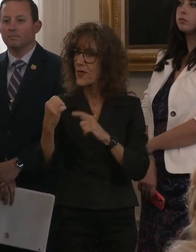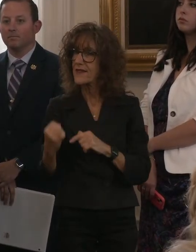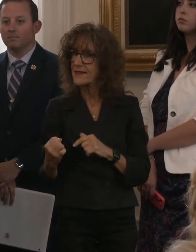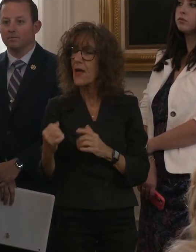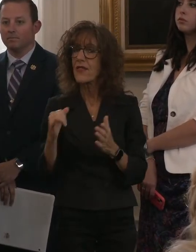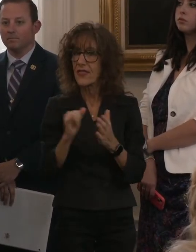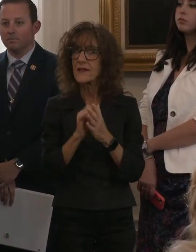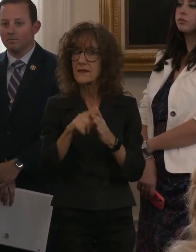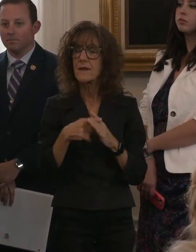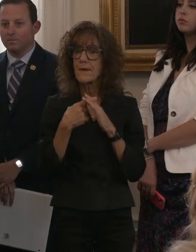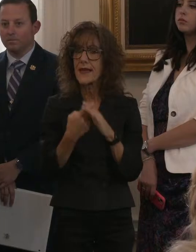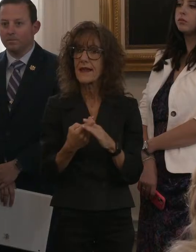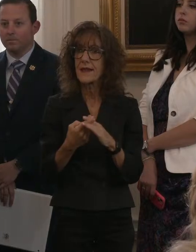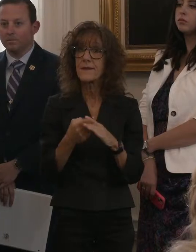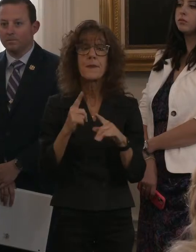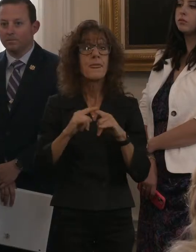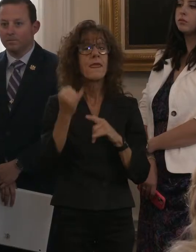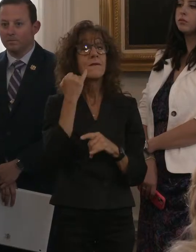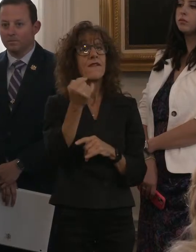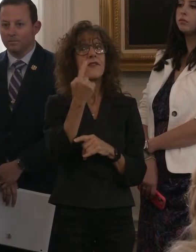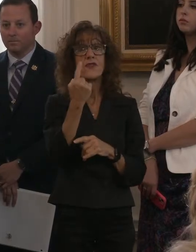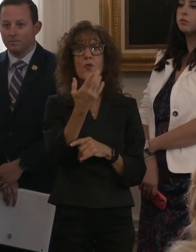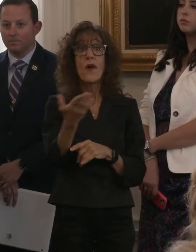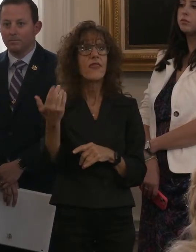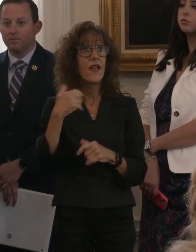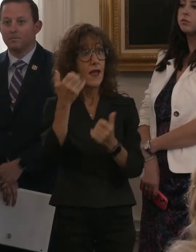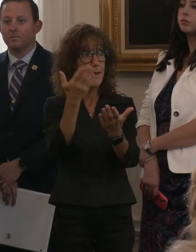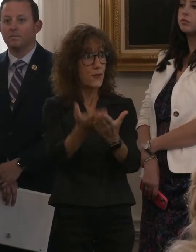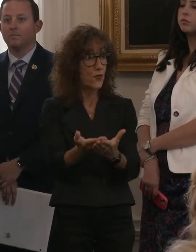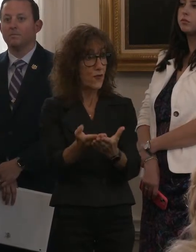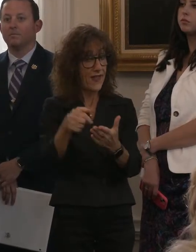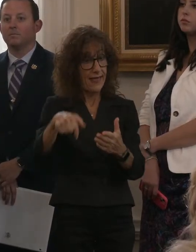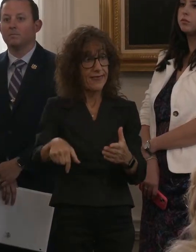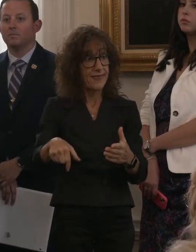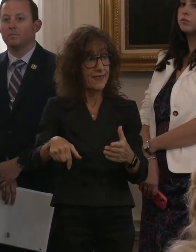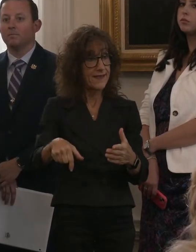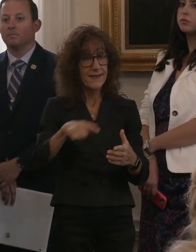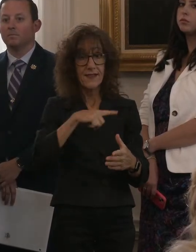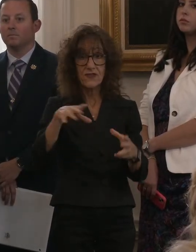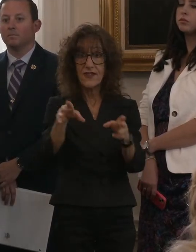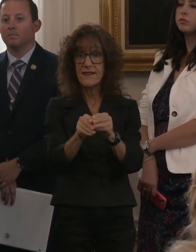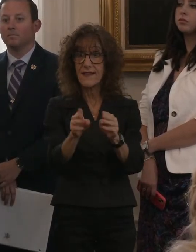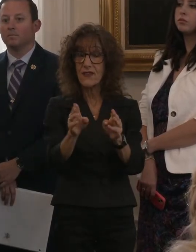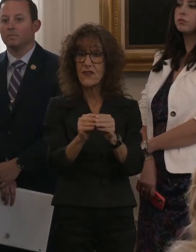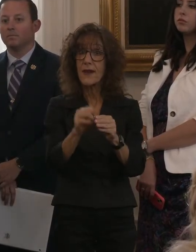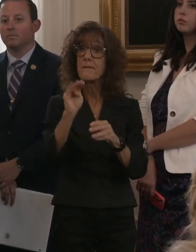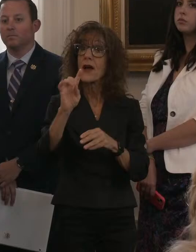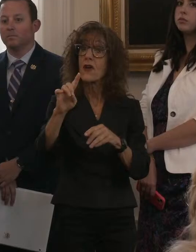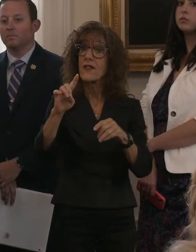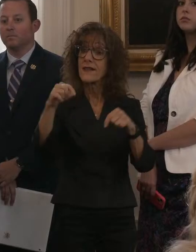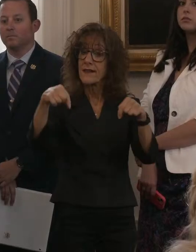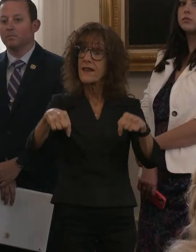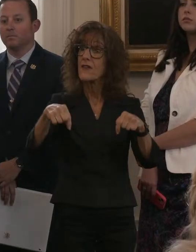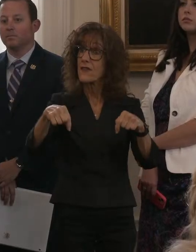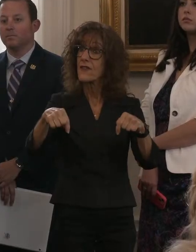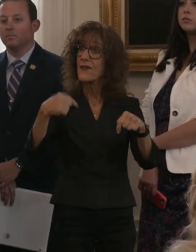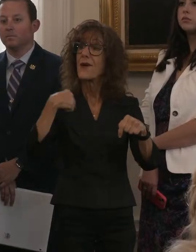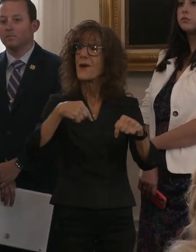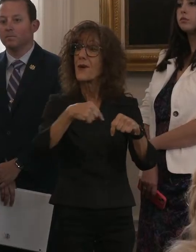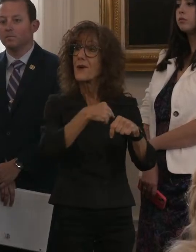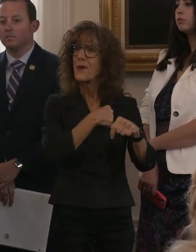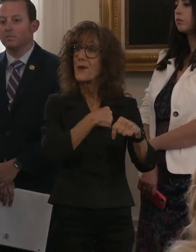beginning. But if there's one thing we were able to prove in this session, it is this, that in Maryland, we can